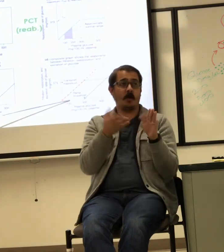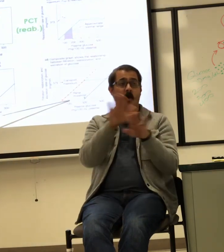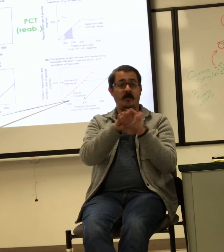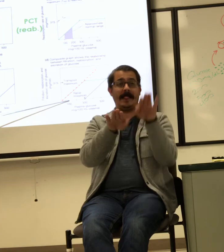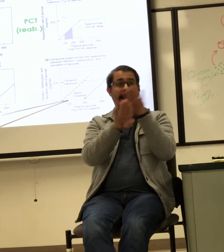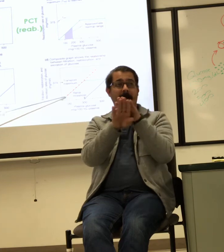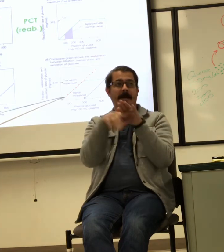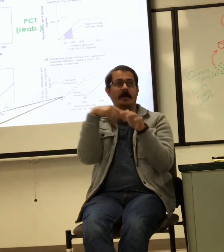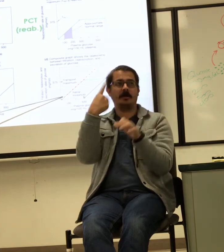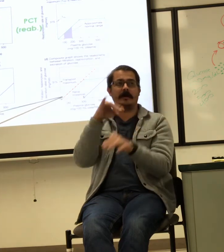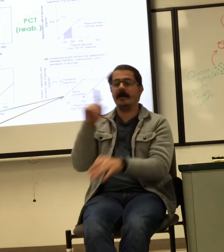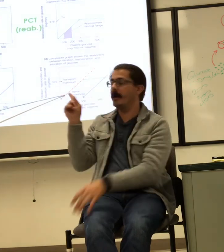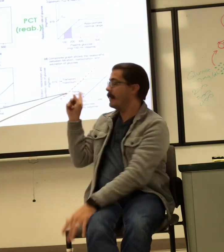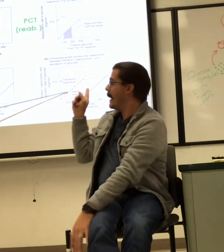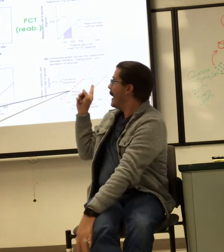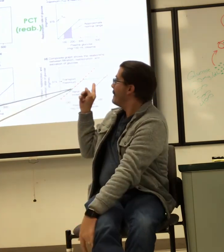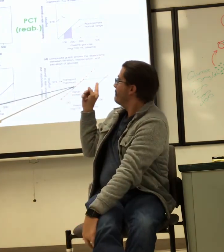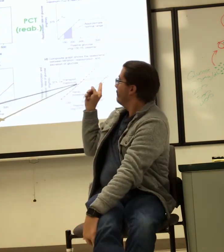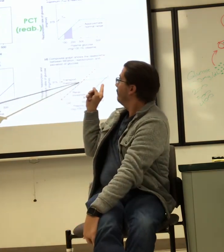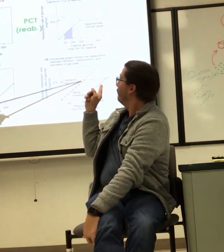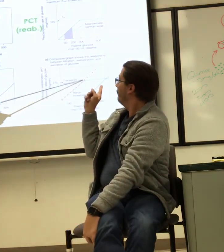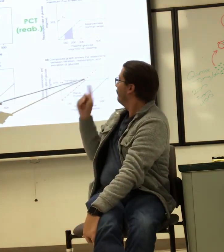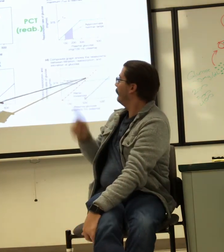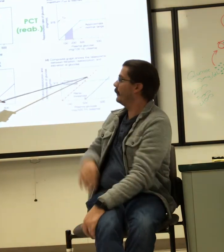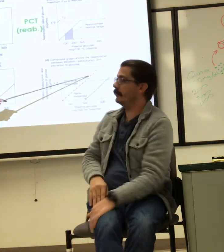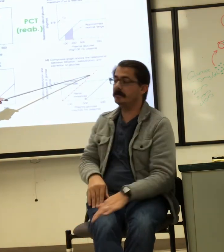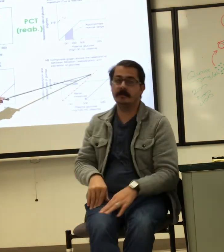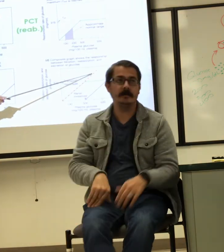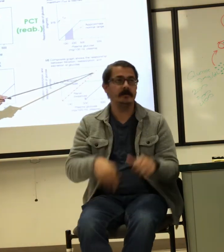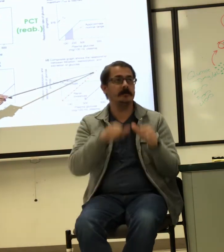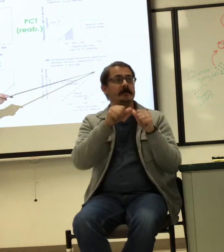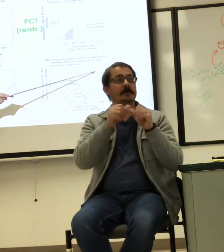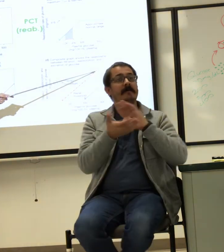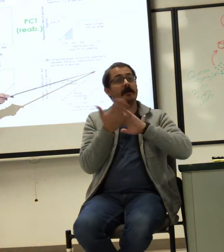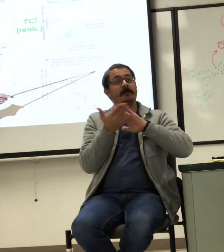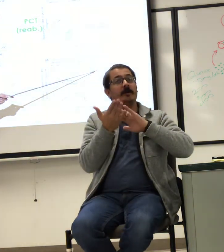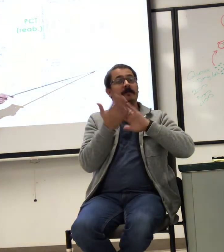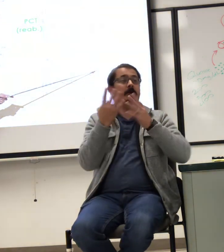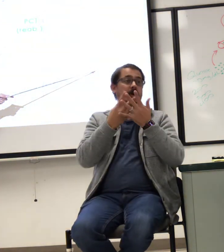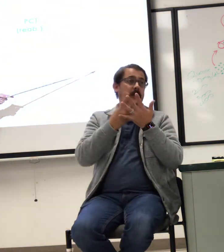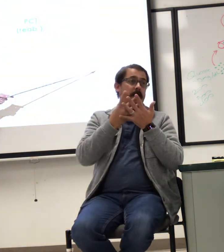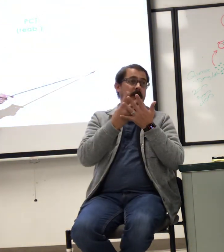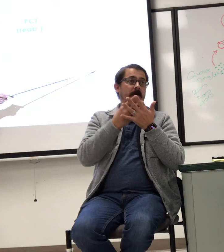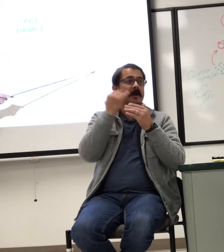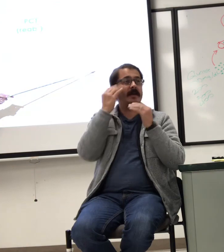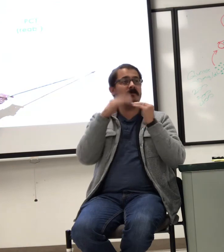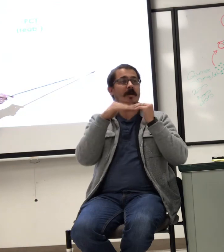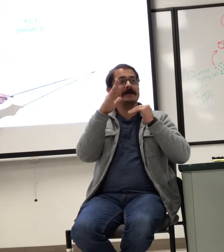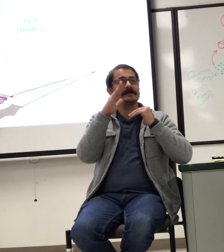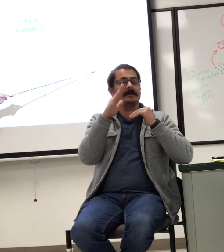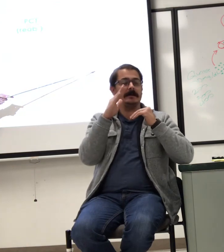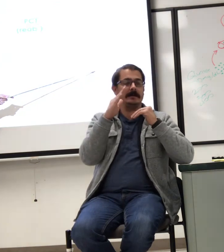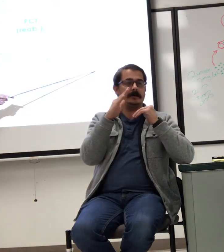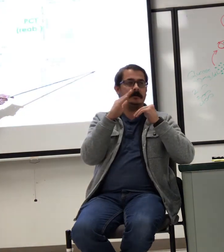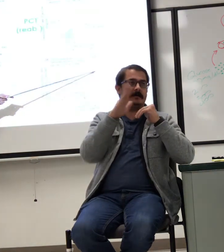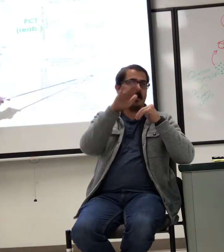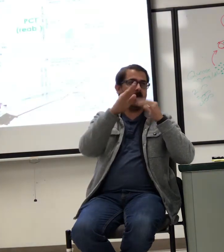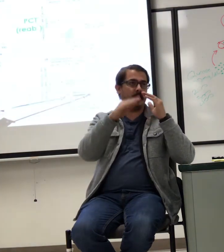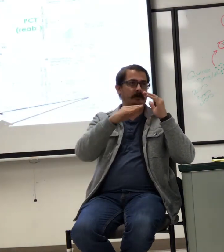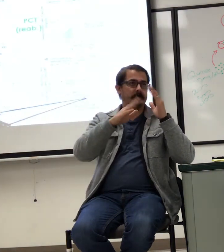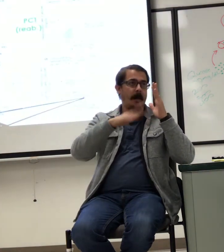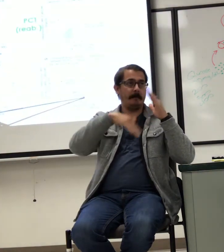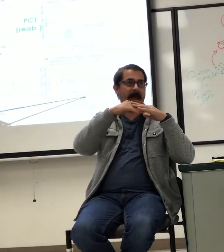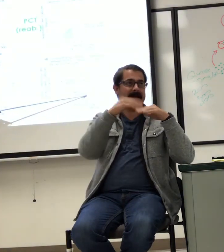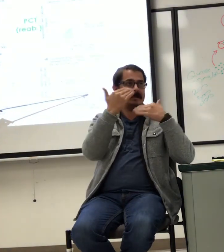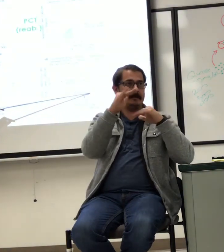got this graph. That's why you just keep on filtering, and if you exceed your max limit,